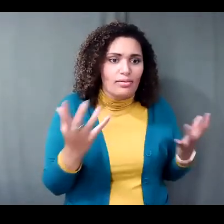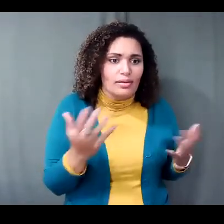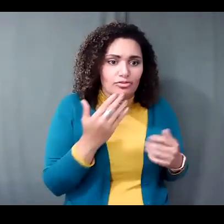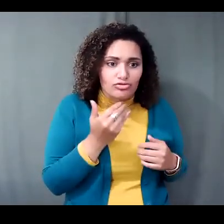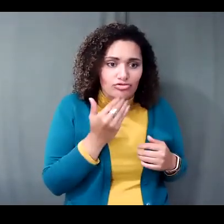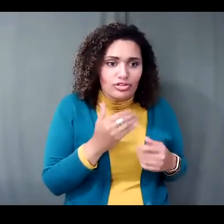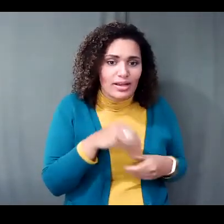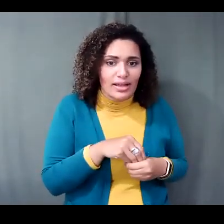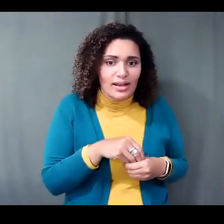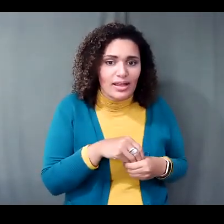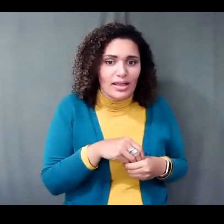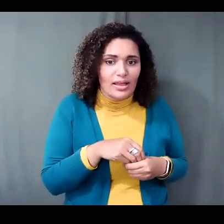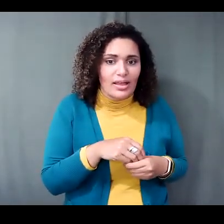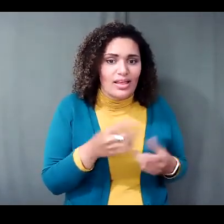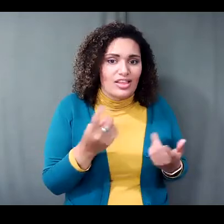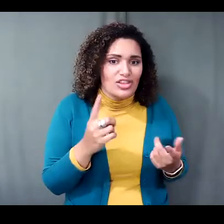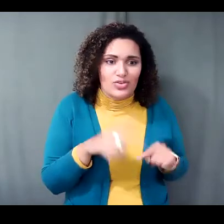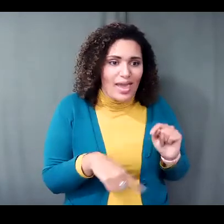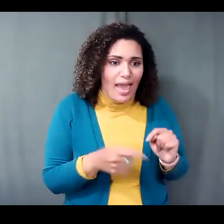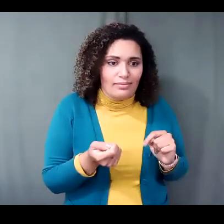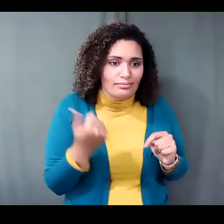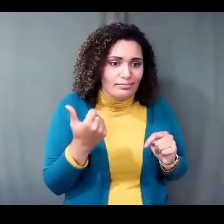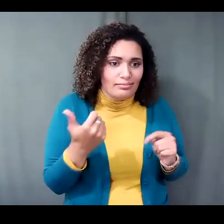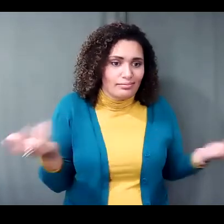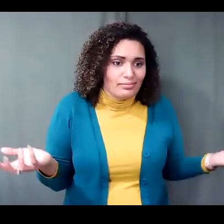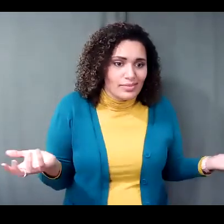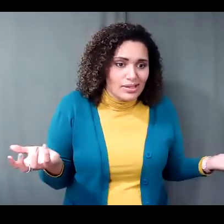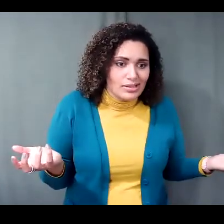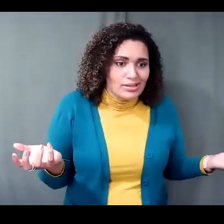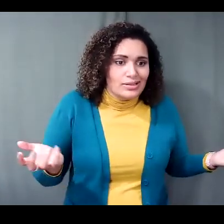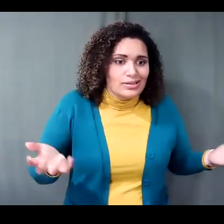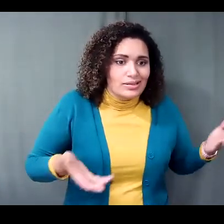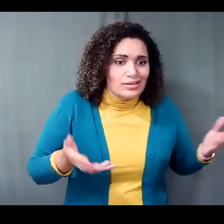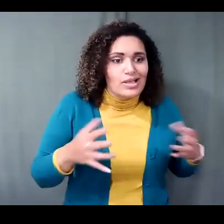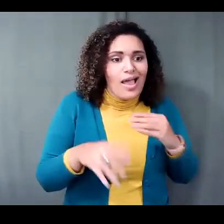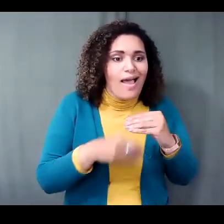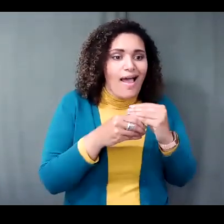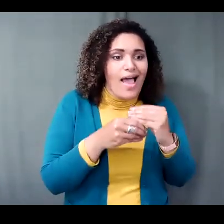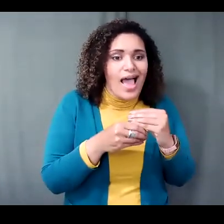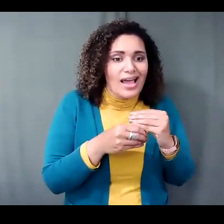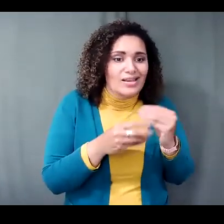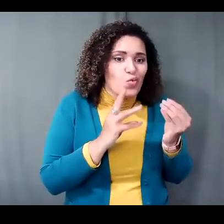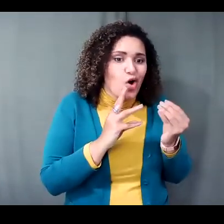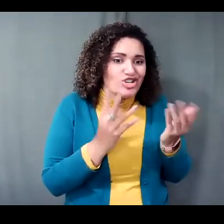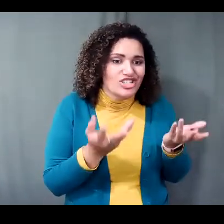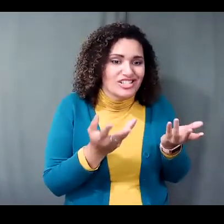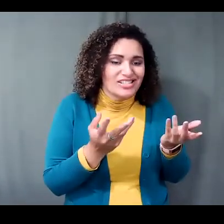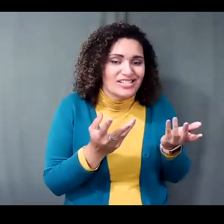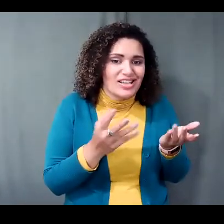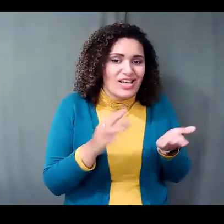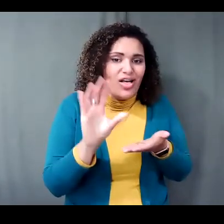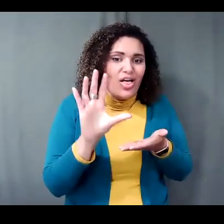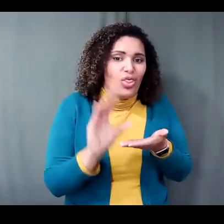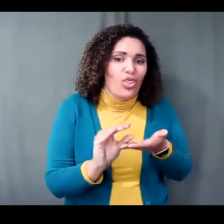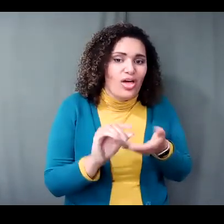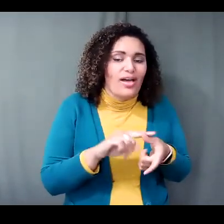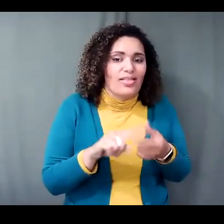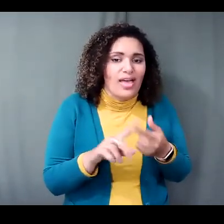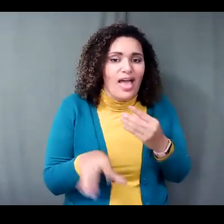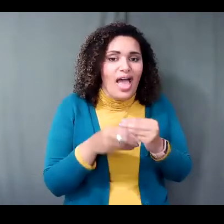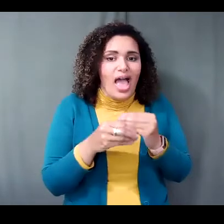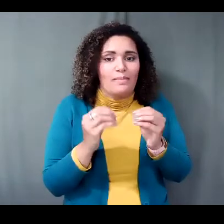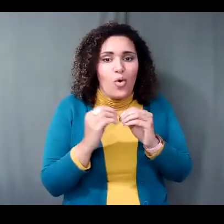there's really no way to get that out short of adding water and diluting it and then adding more yeast.